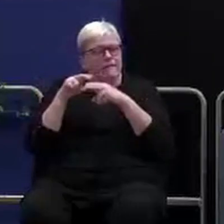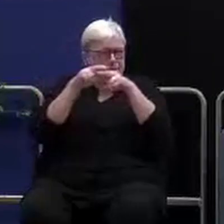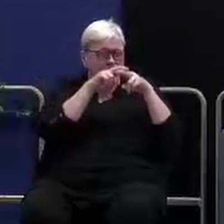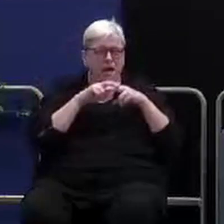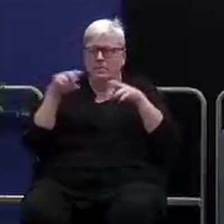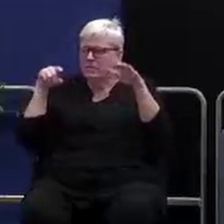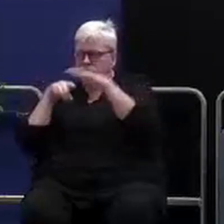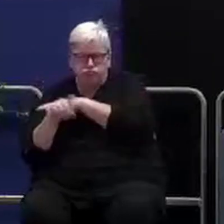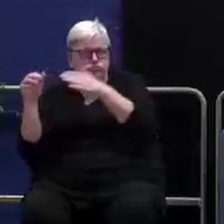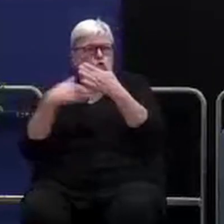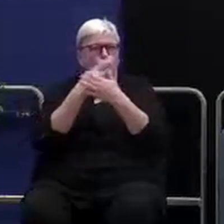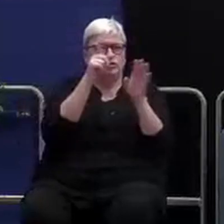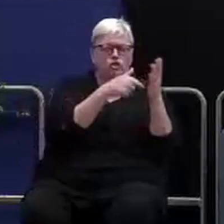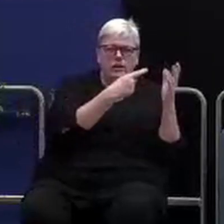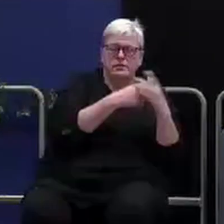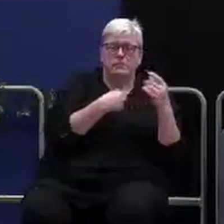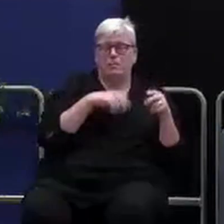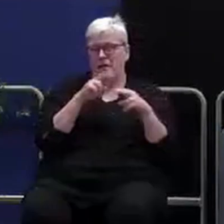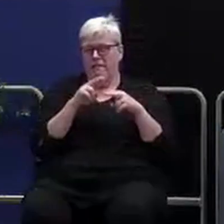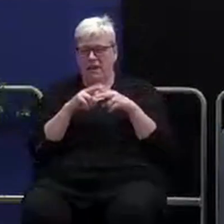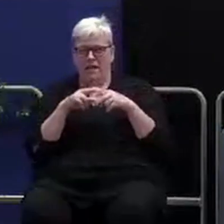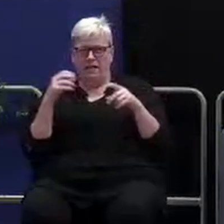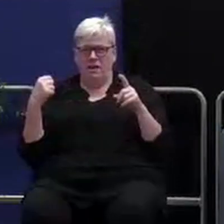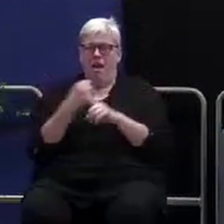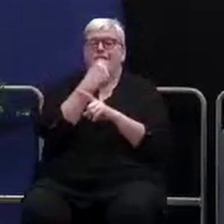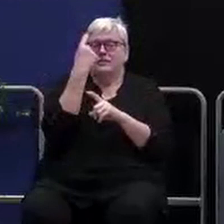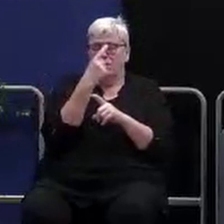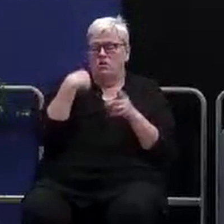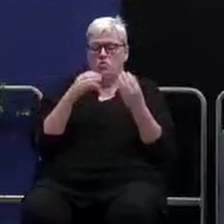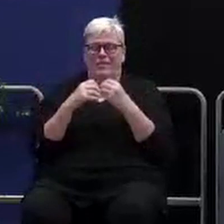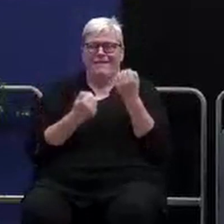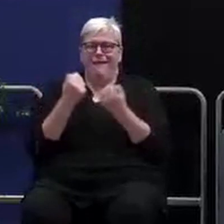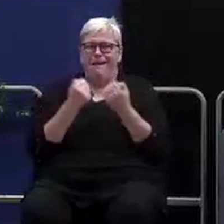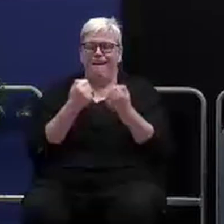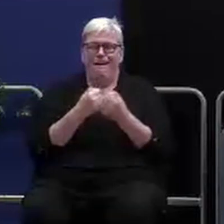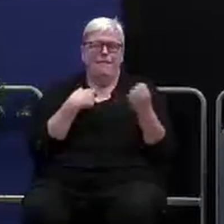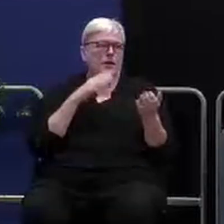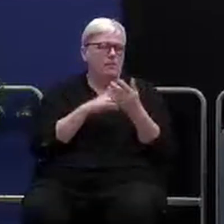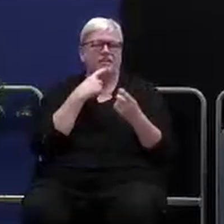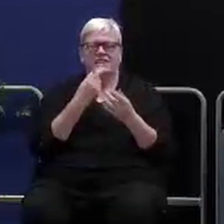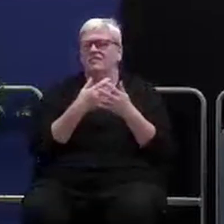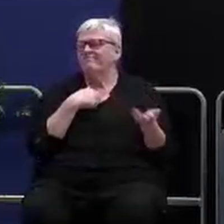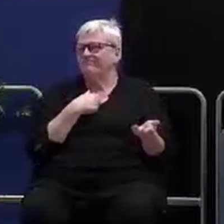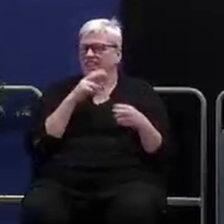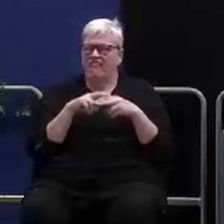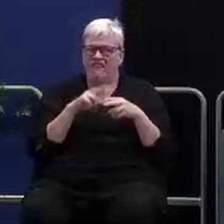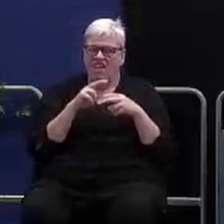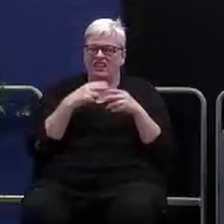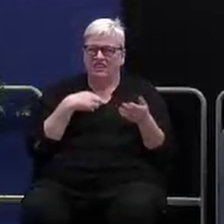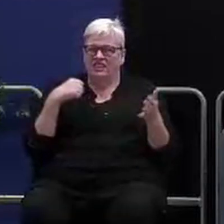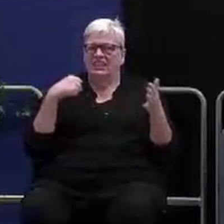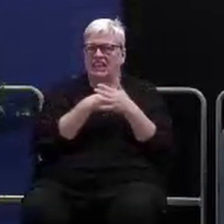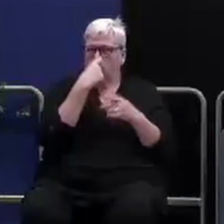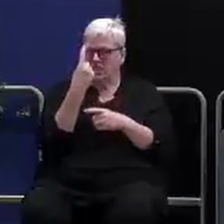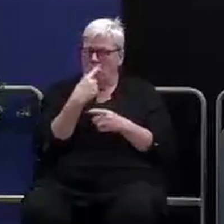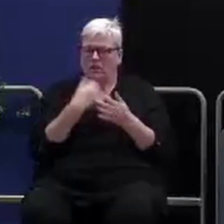fled New Jersey, perhaps because her father struck someone with his car. Once my mother speculated that her father killed a boy in a hit and run, a story